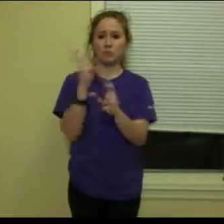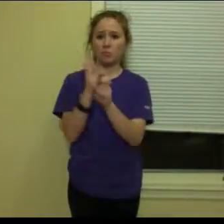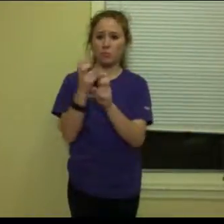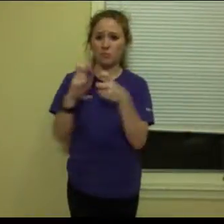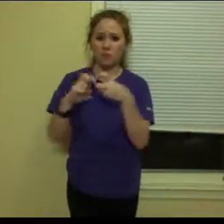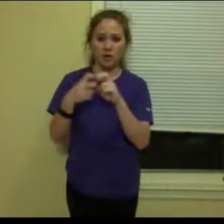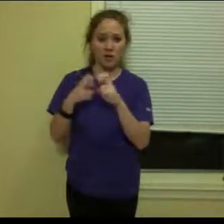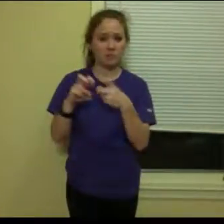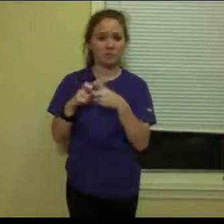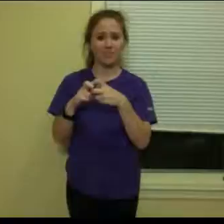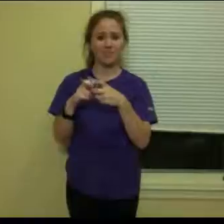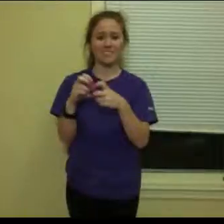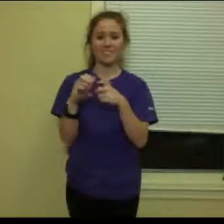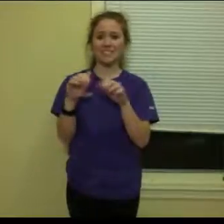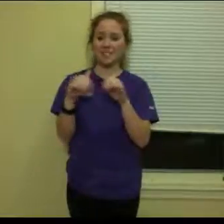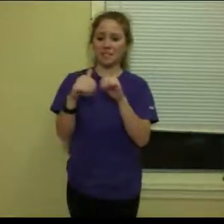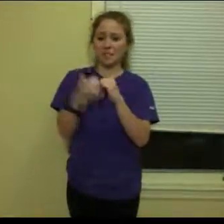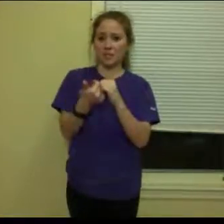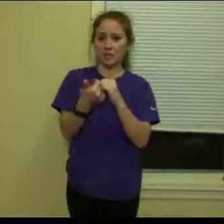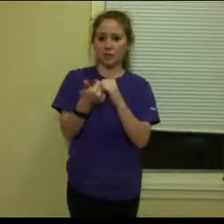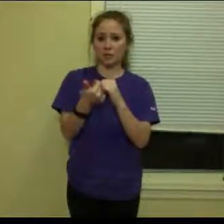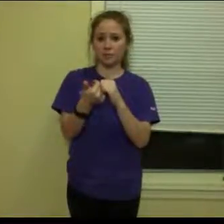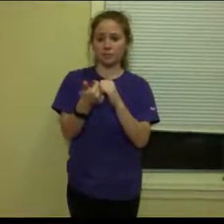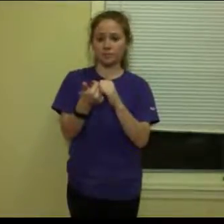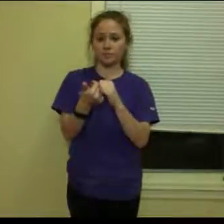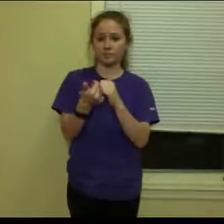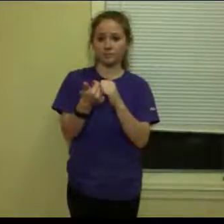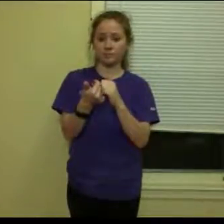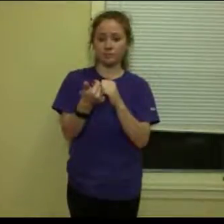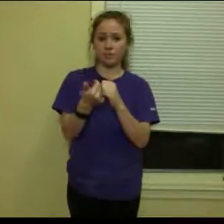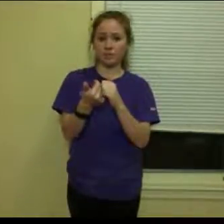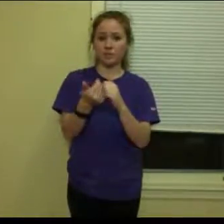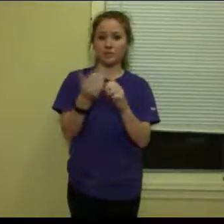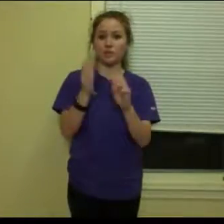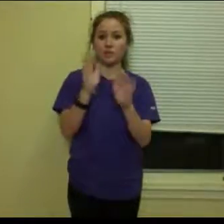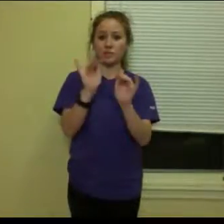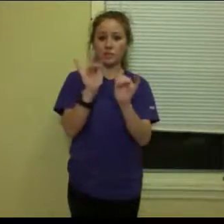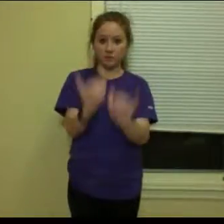And technology. It's a hard problem for that.